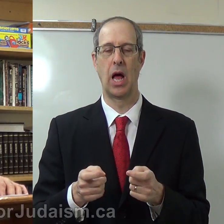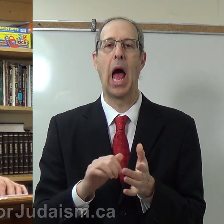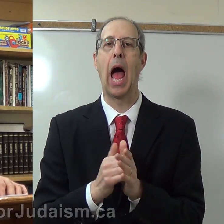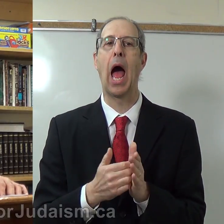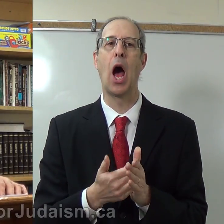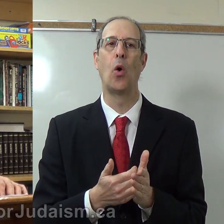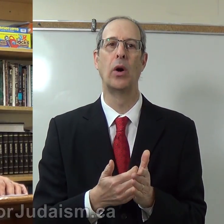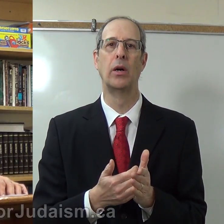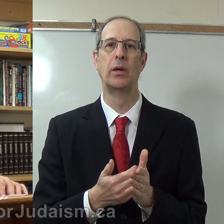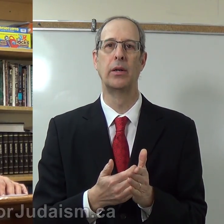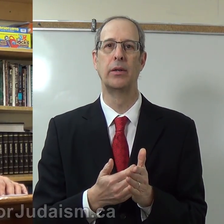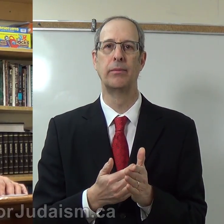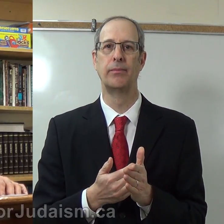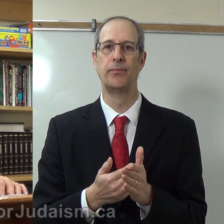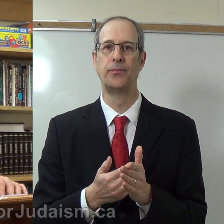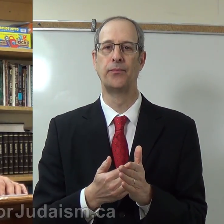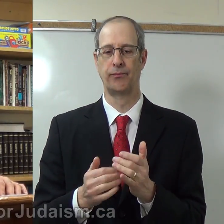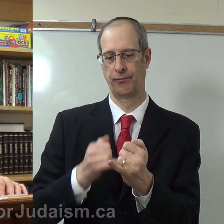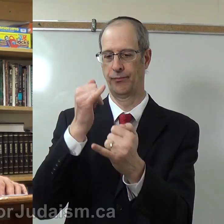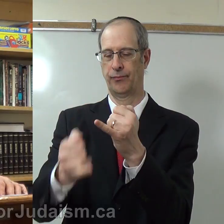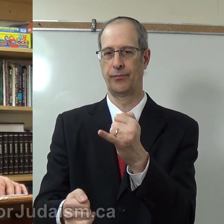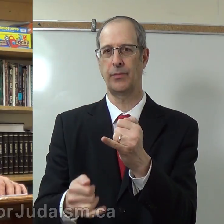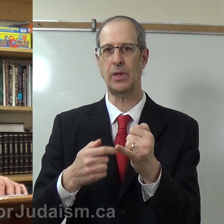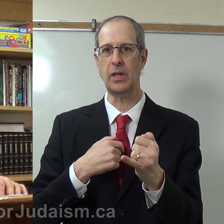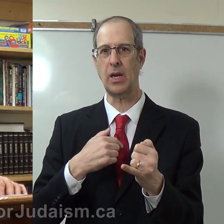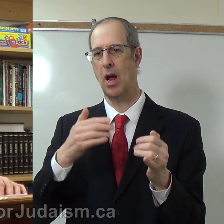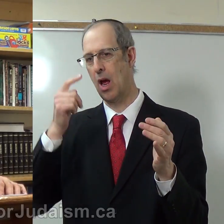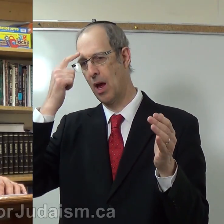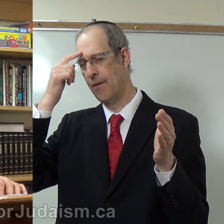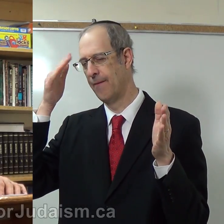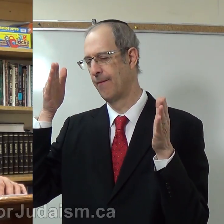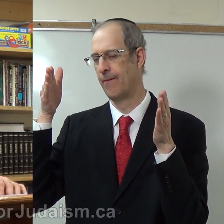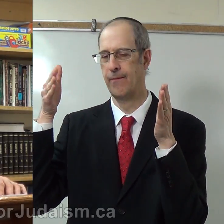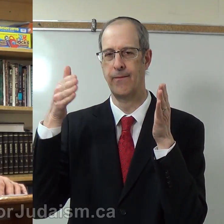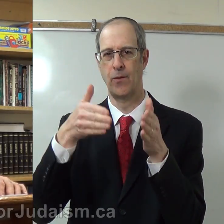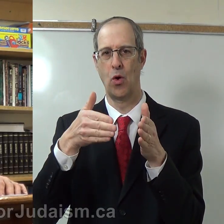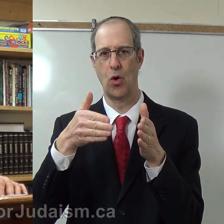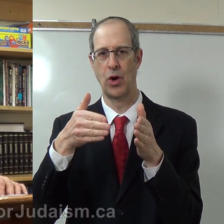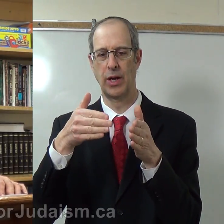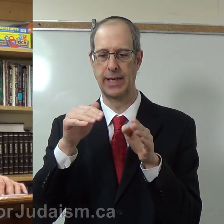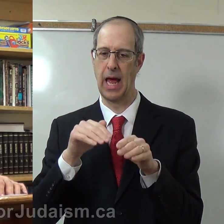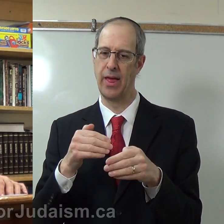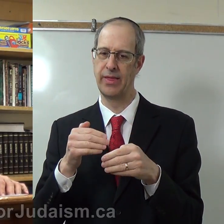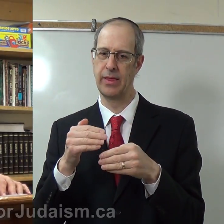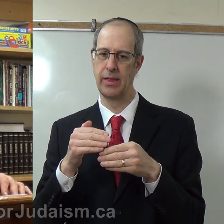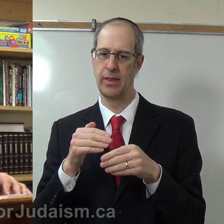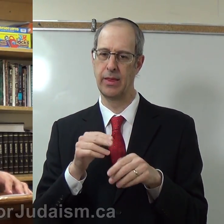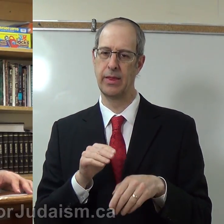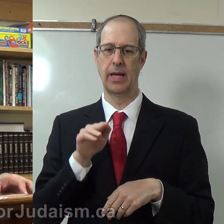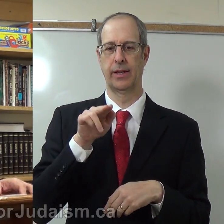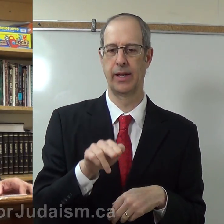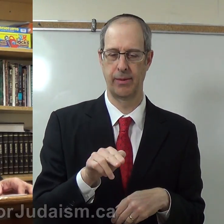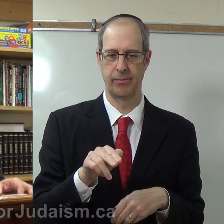make it is I only thought about taking the next step.